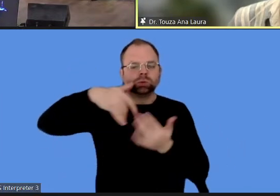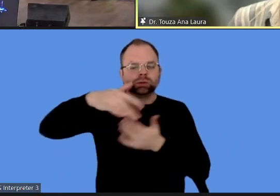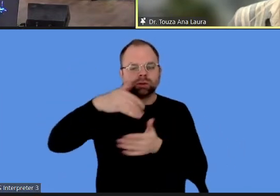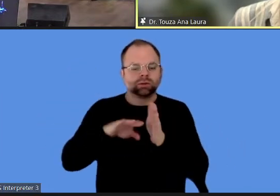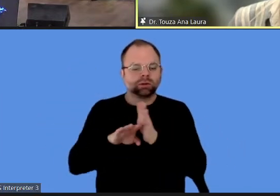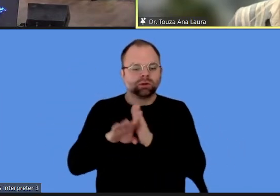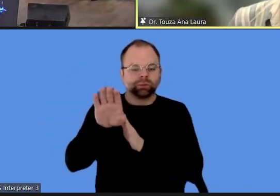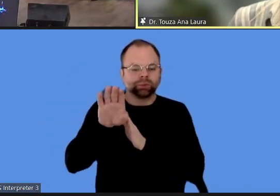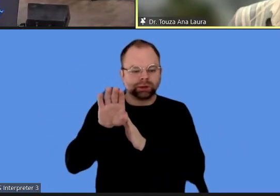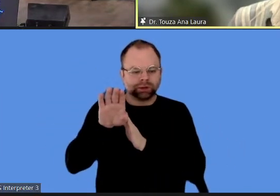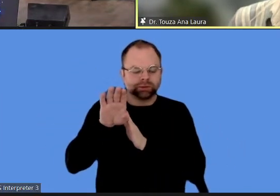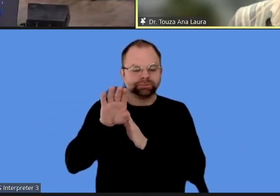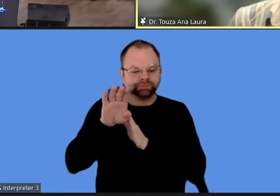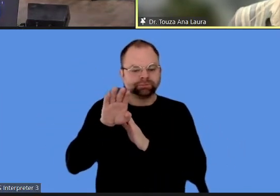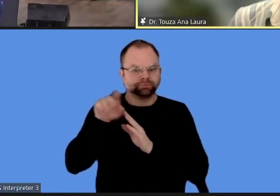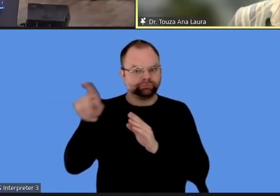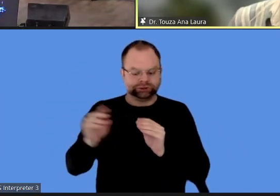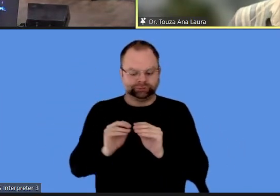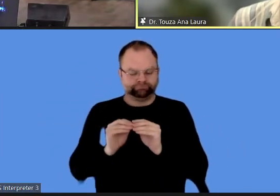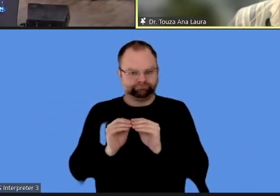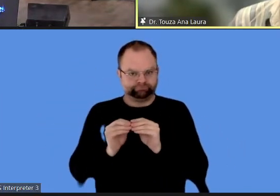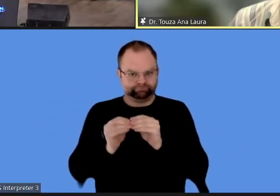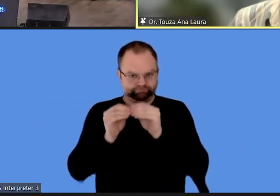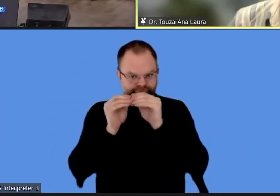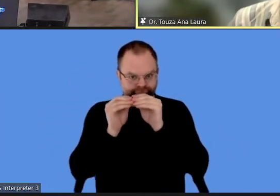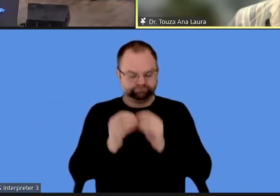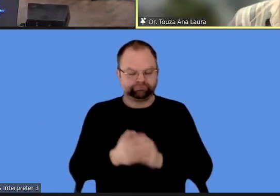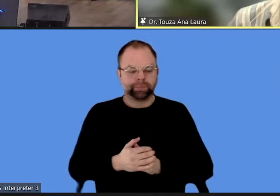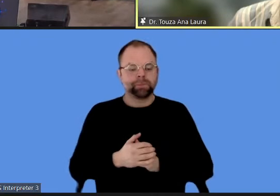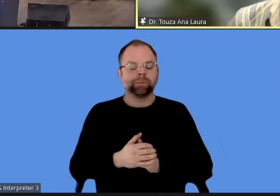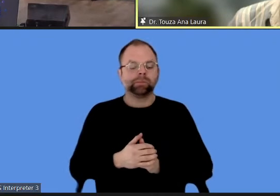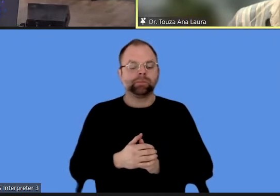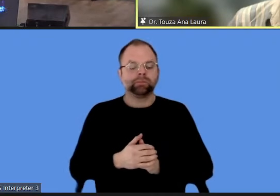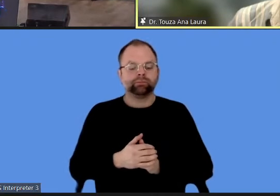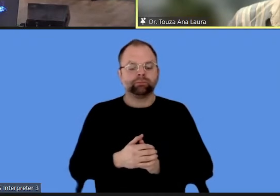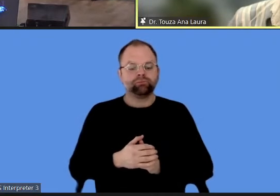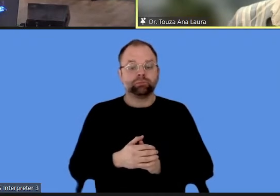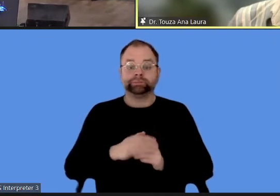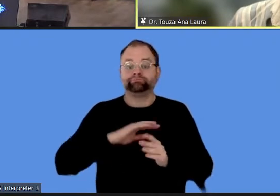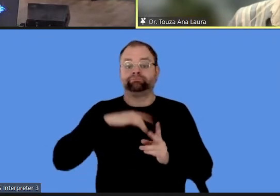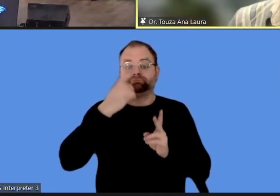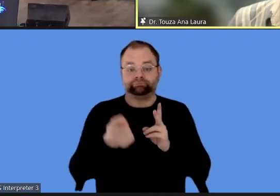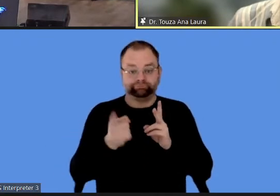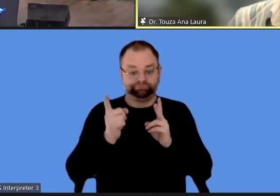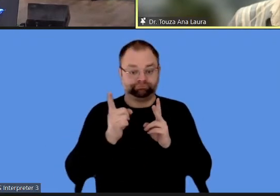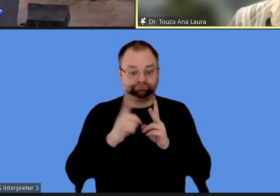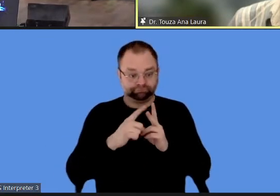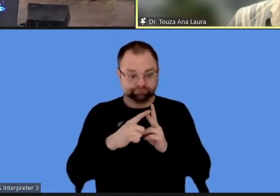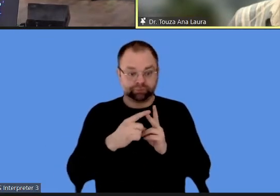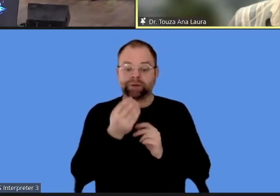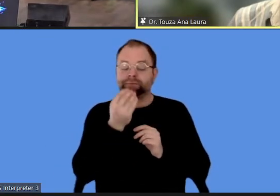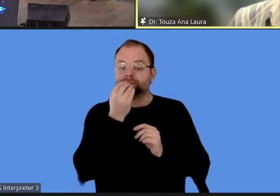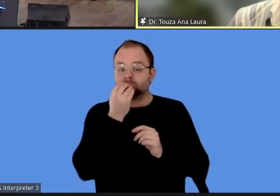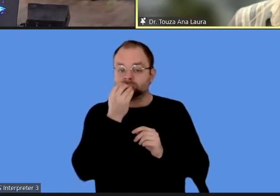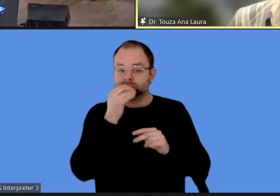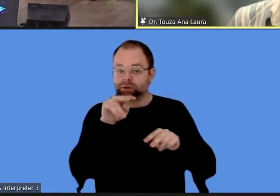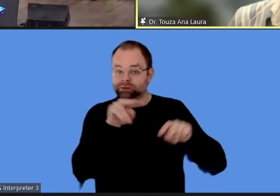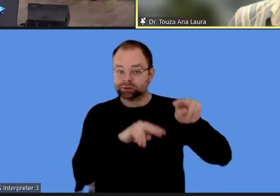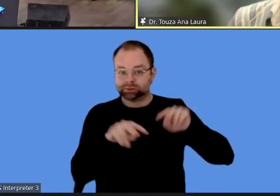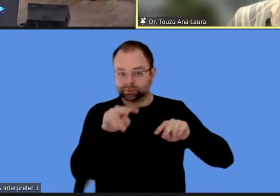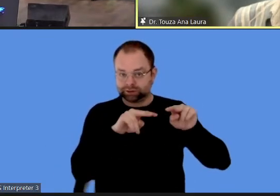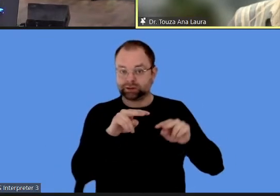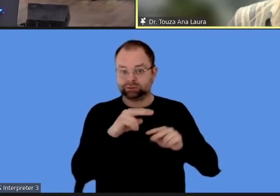the following year during the same months of the year, and then we noticed